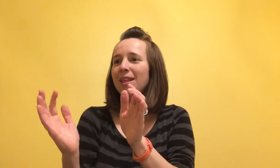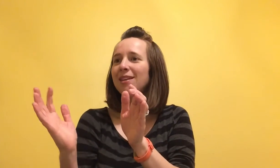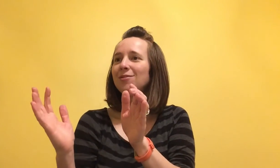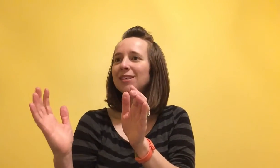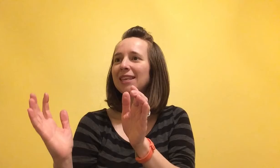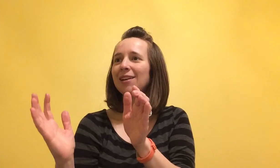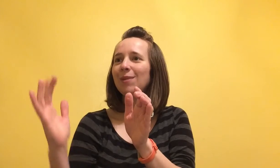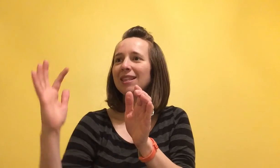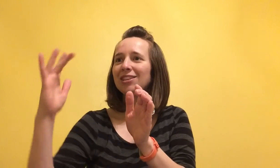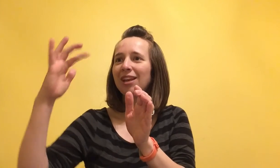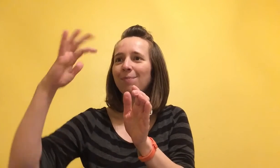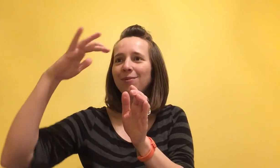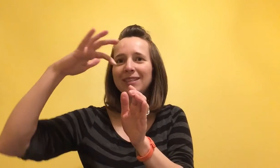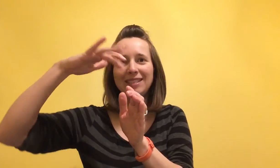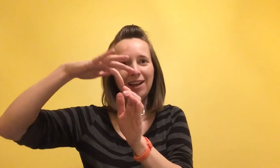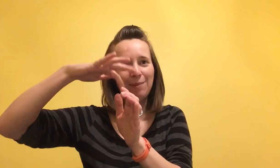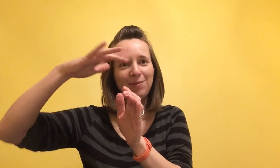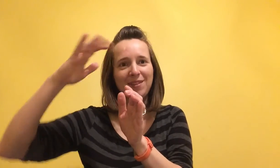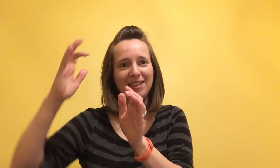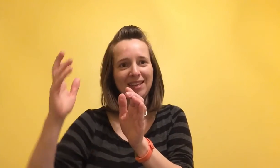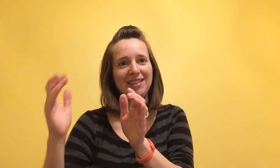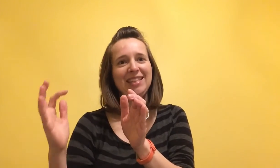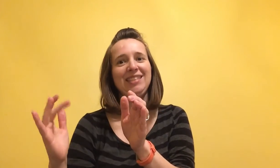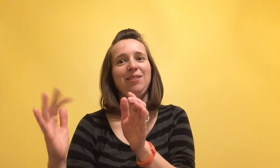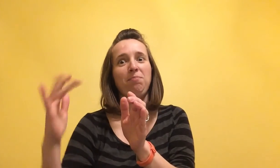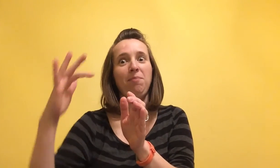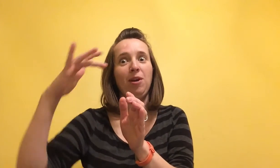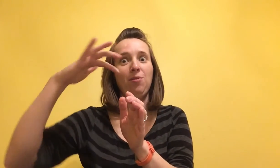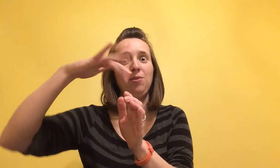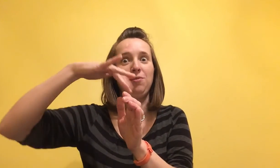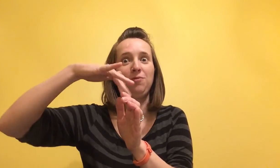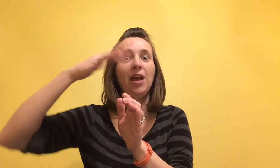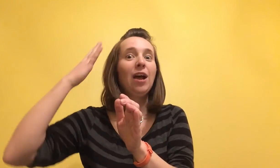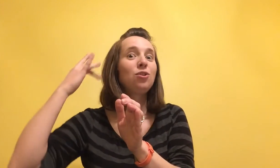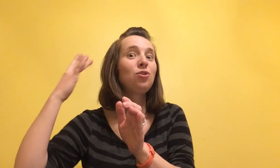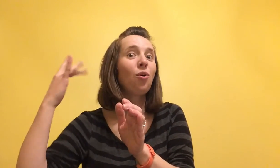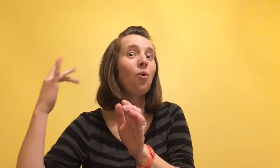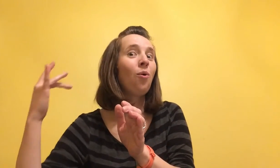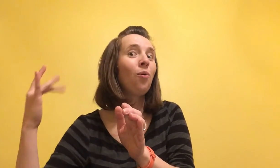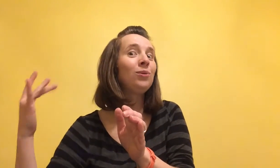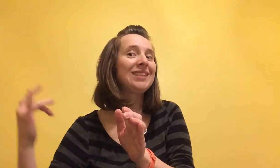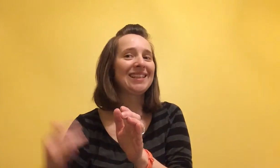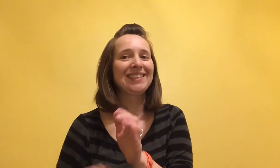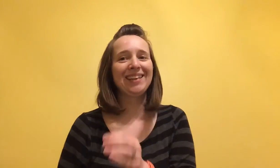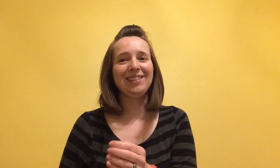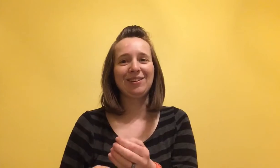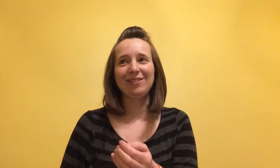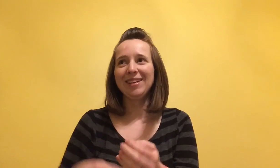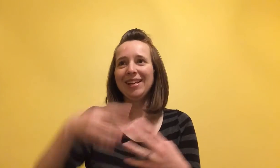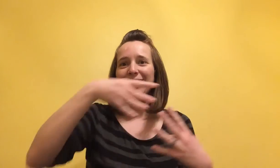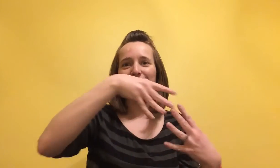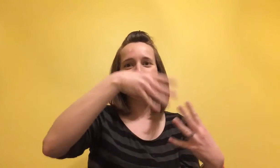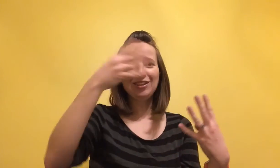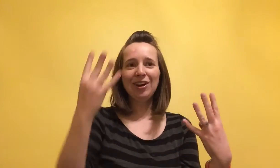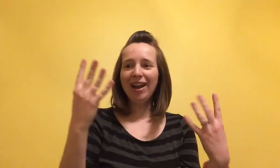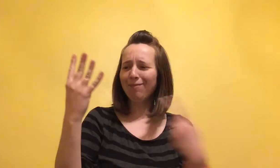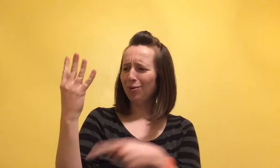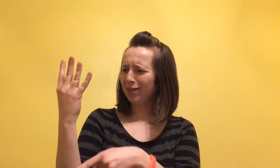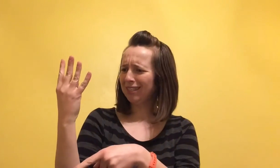then you just kind of make the shape of the top of it, like this is the mountain of gold that's on there. So at the rainbow, what's there